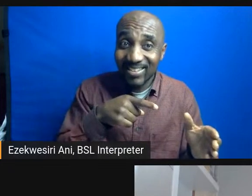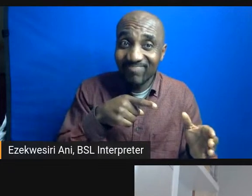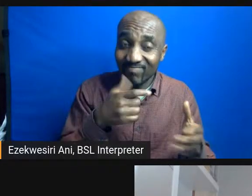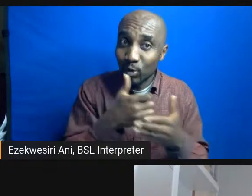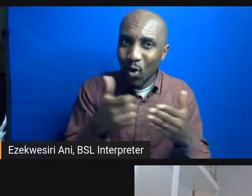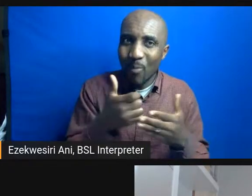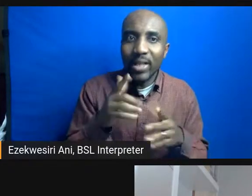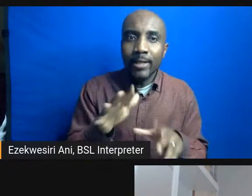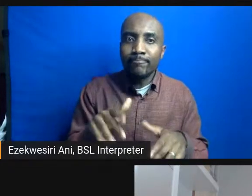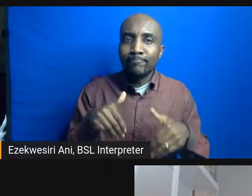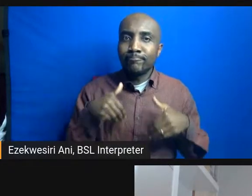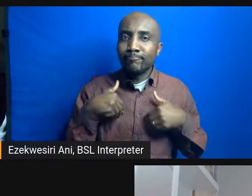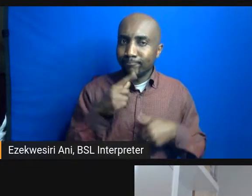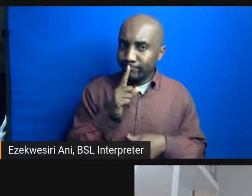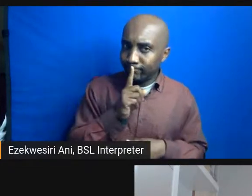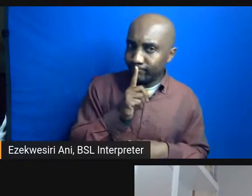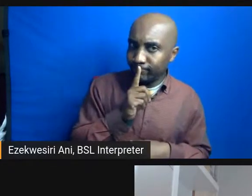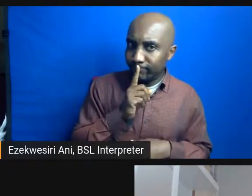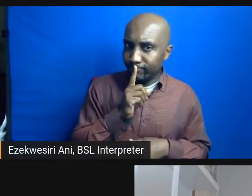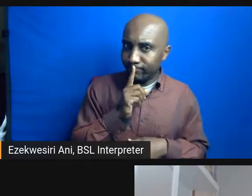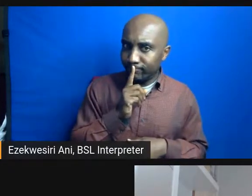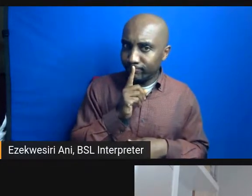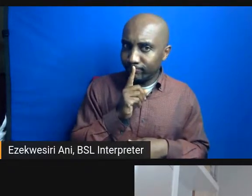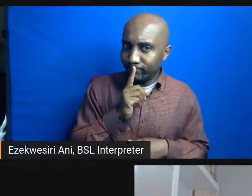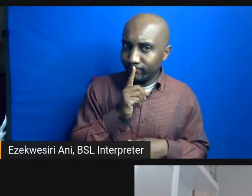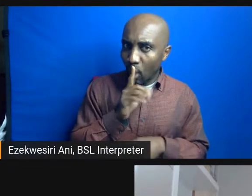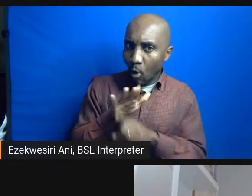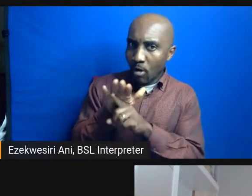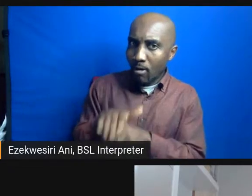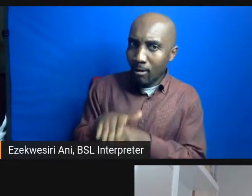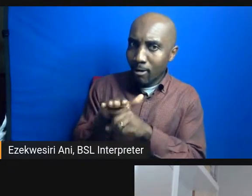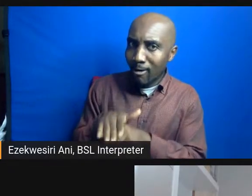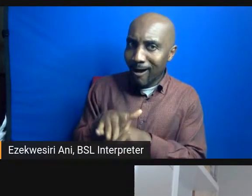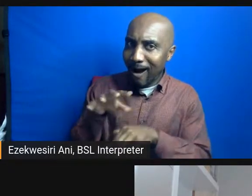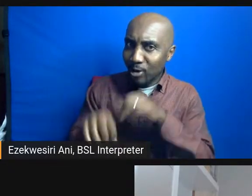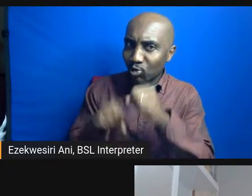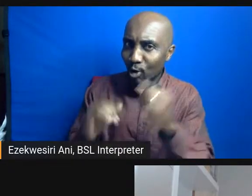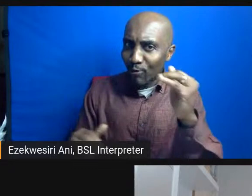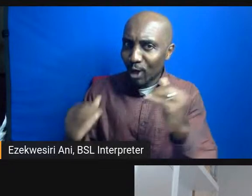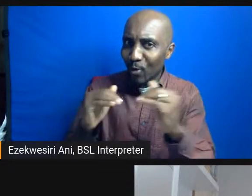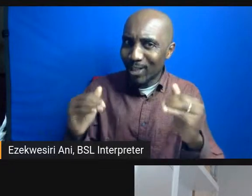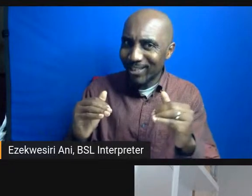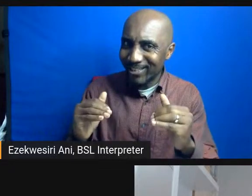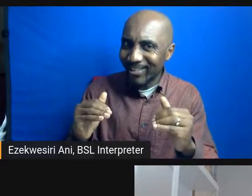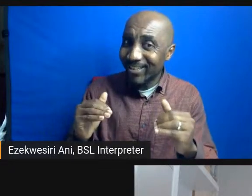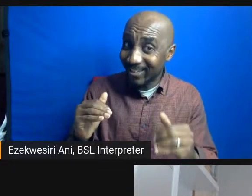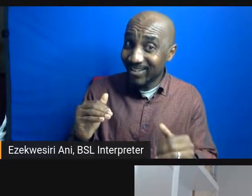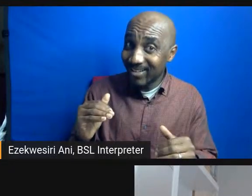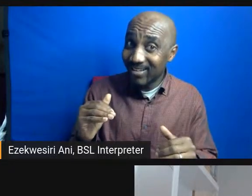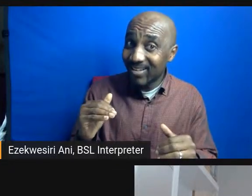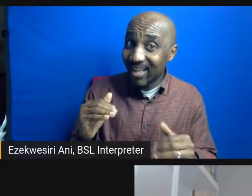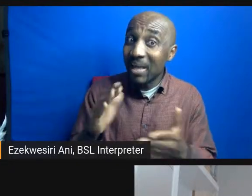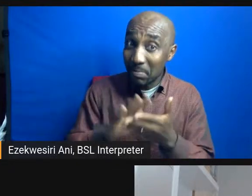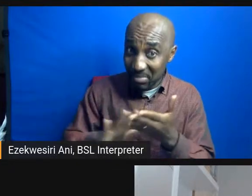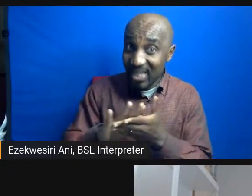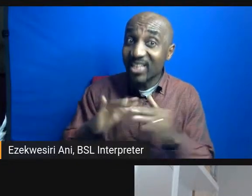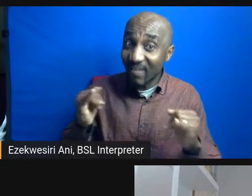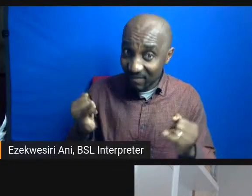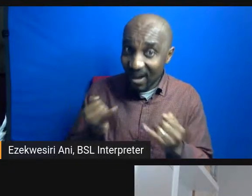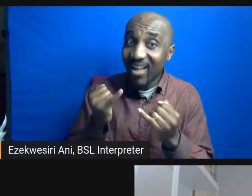comment or to play down our struggle for ethnic equality, is violence in this